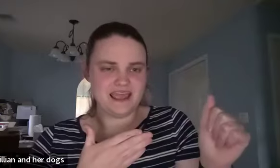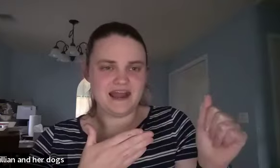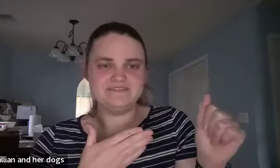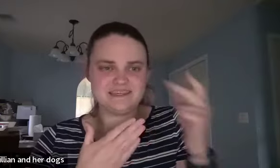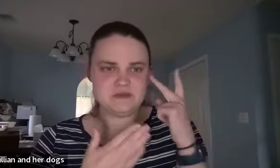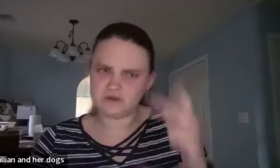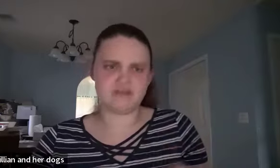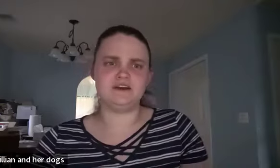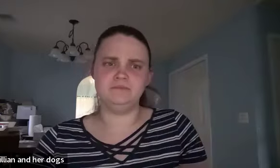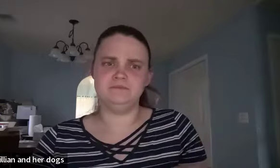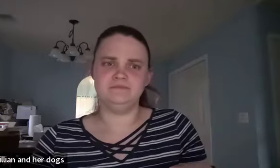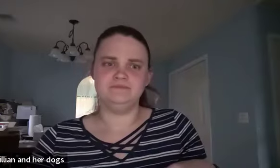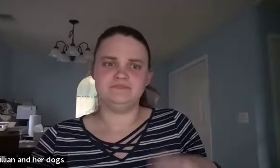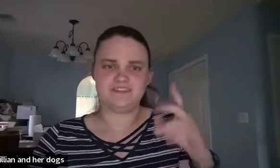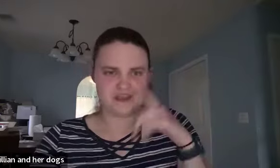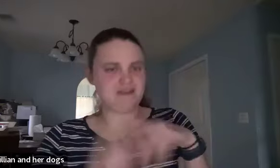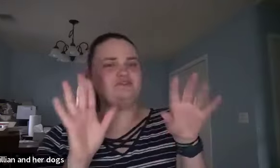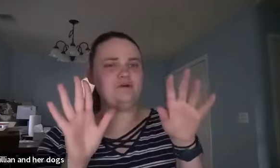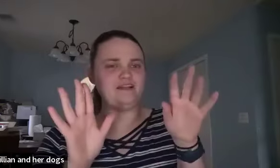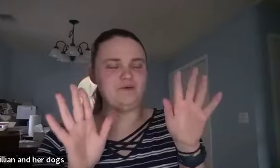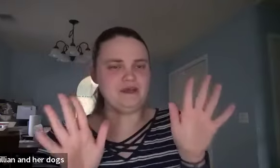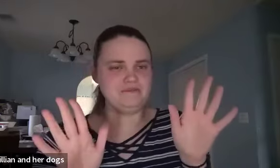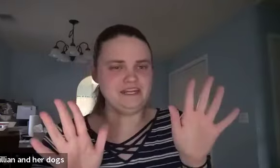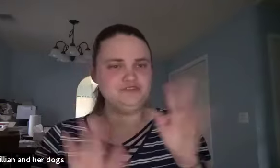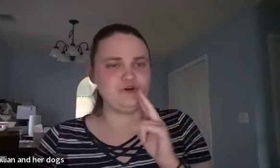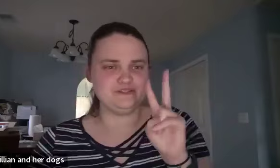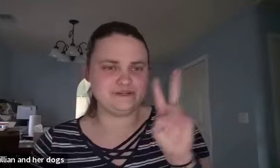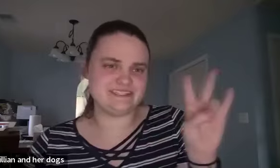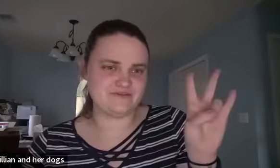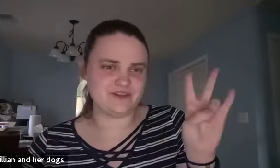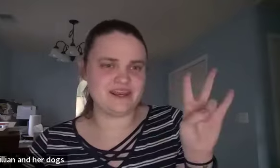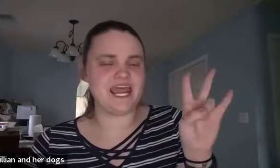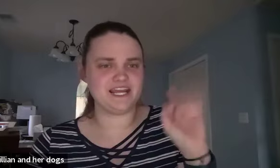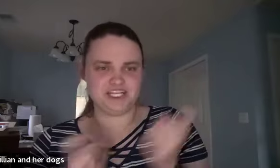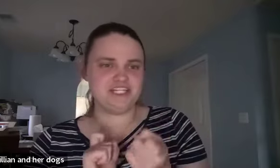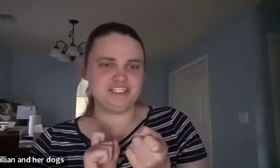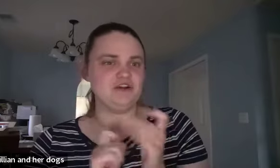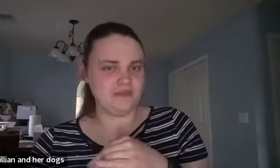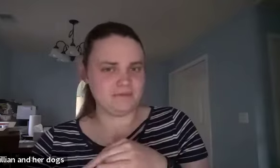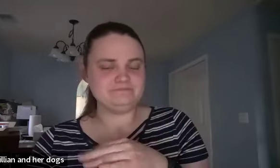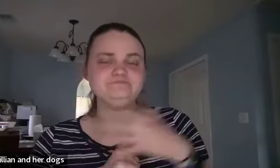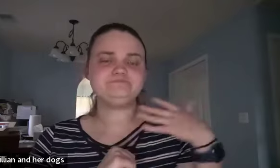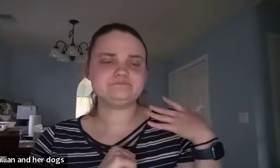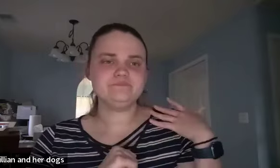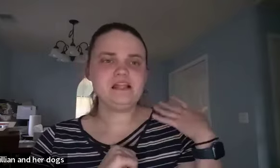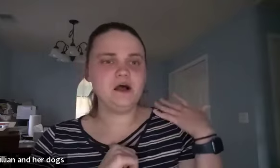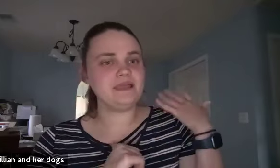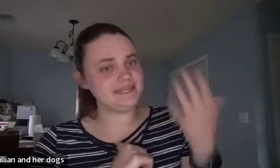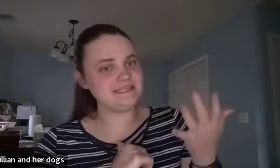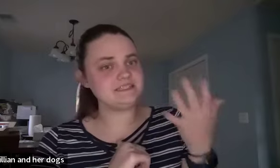And I've seen people kind of go, like they kind of get thrown back, like, wait a minute, you told me 27 and I changed it on them. It is